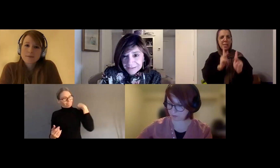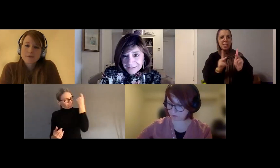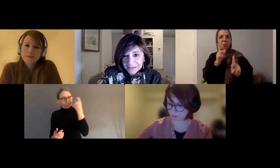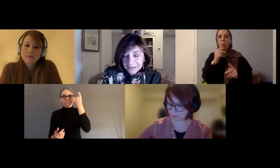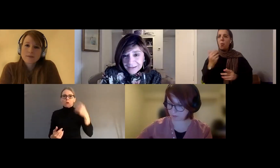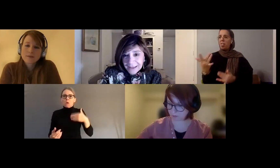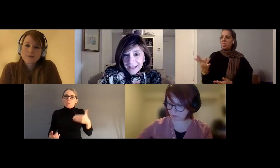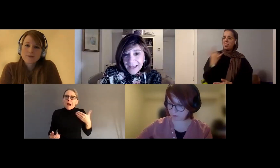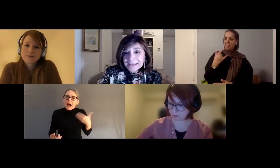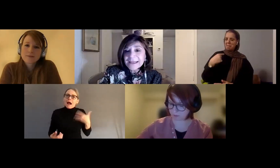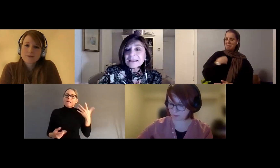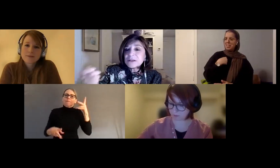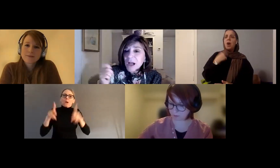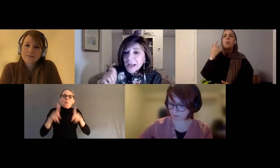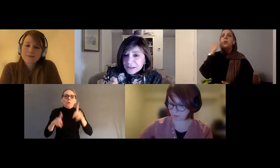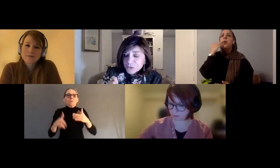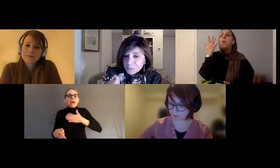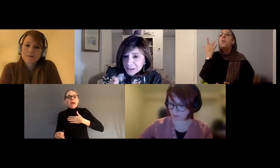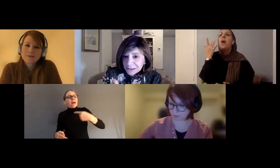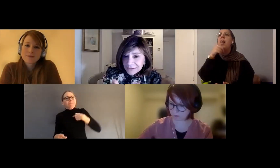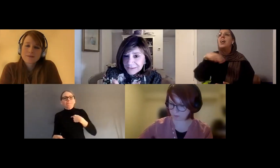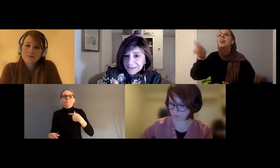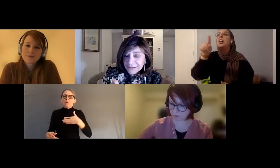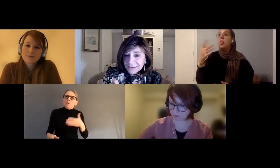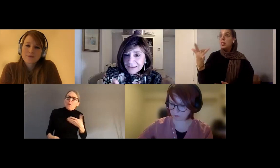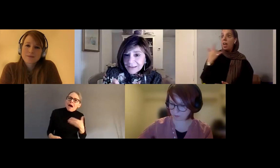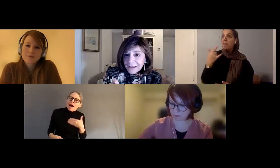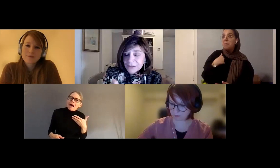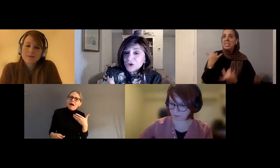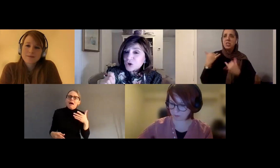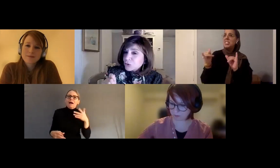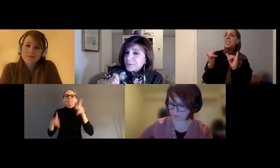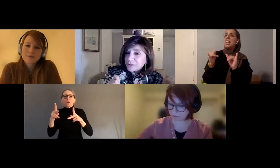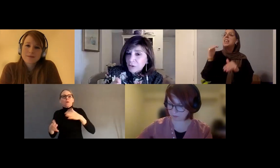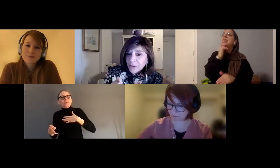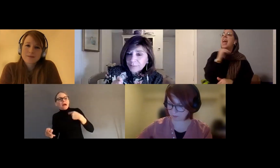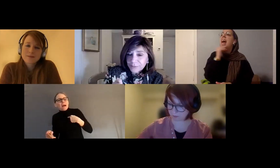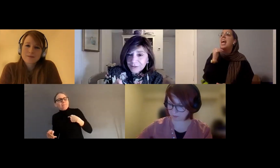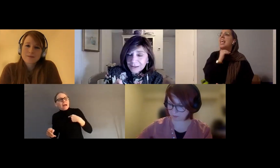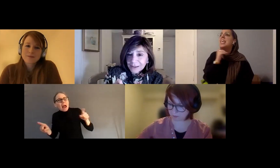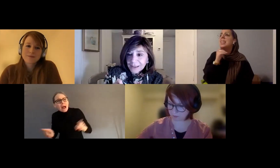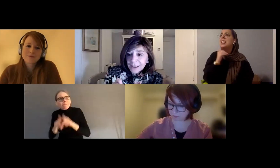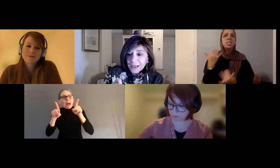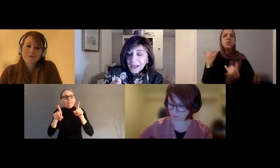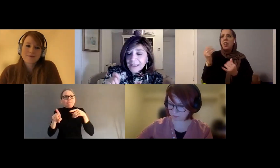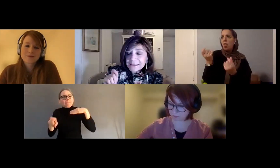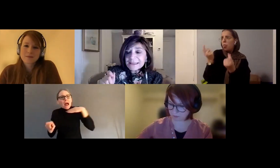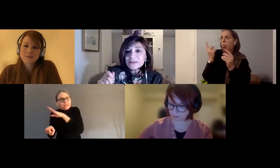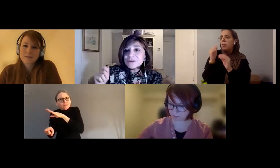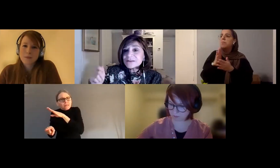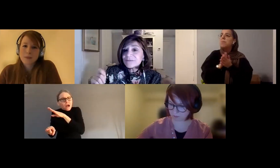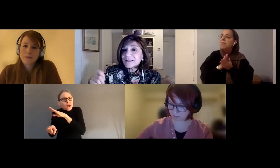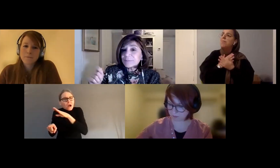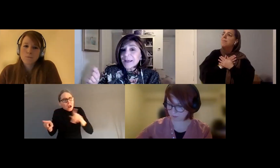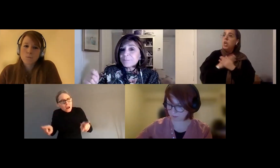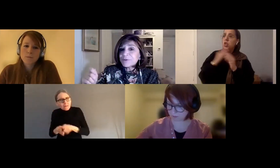me and yet lied to me and showed me no empathy. I needed